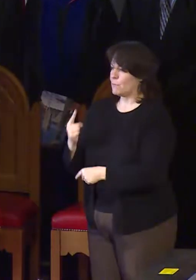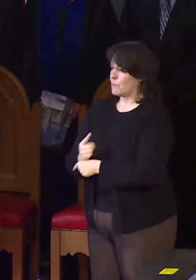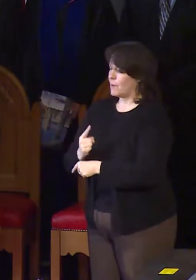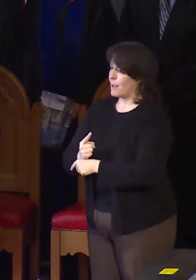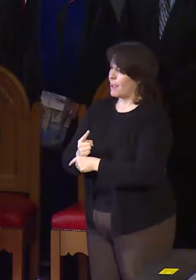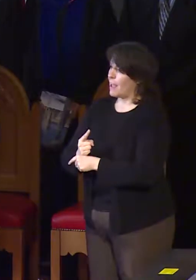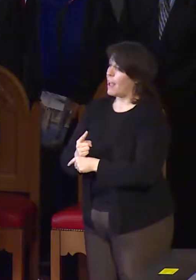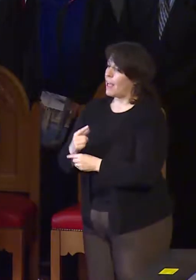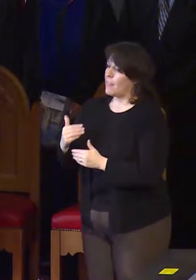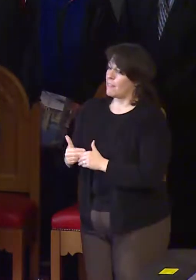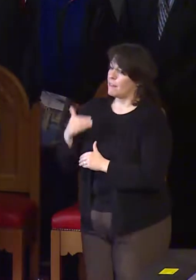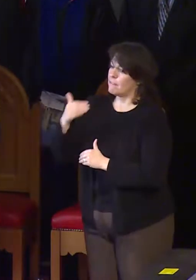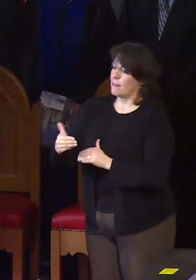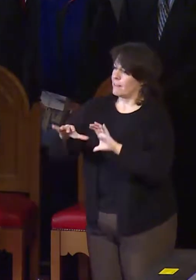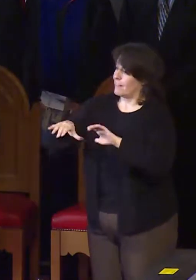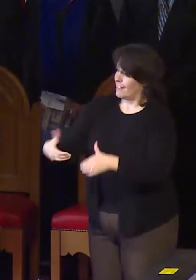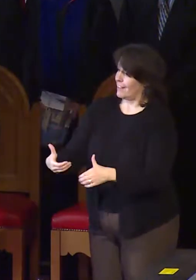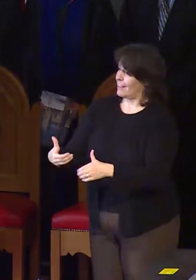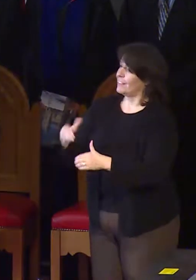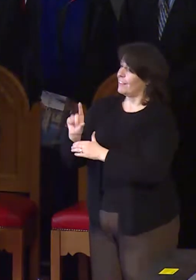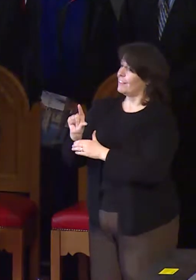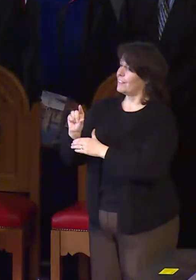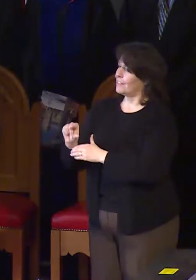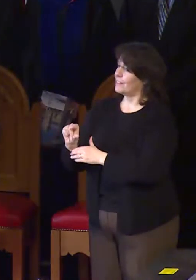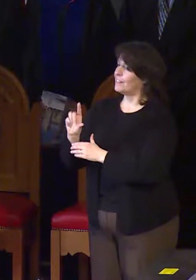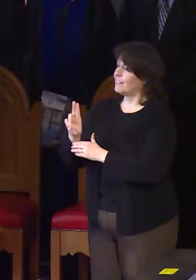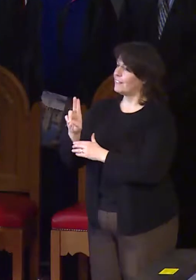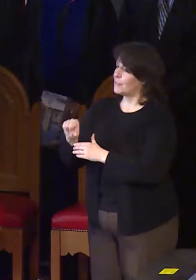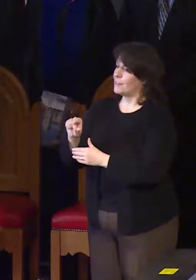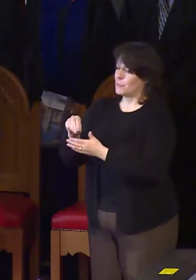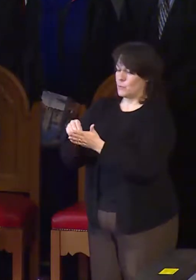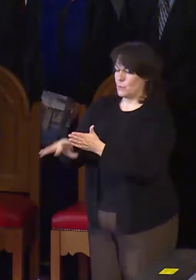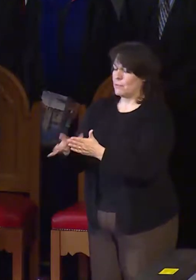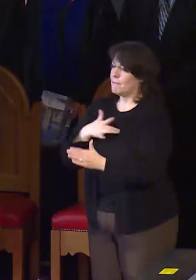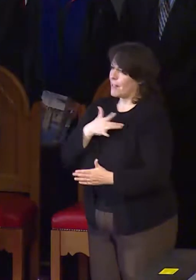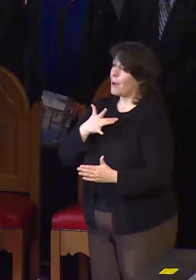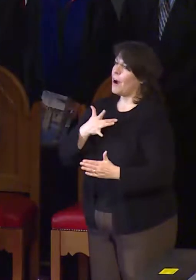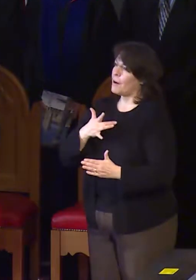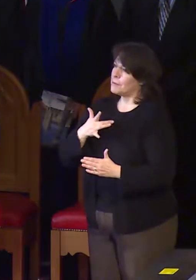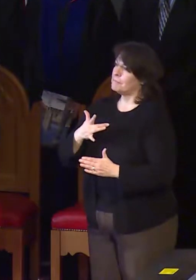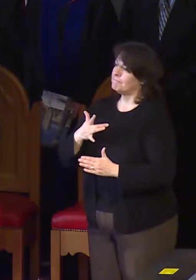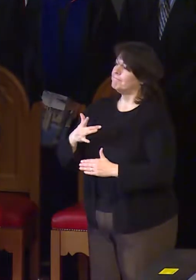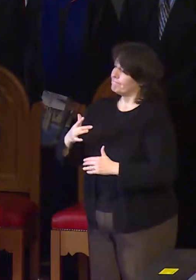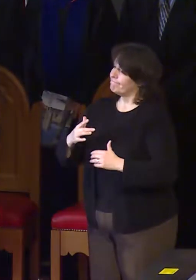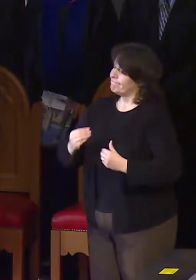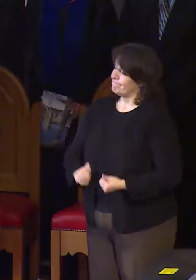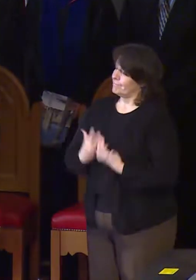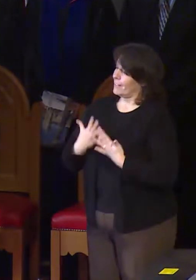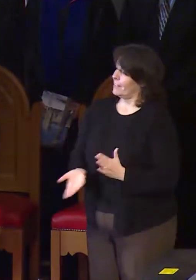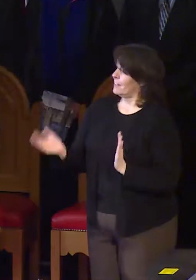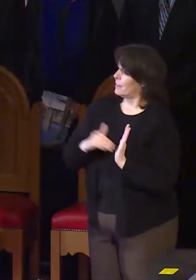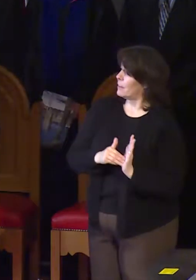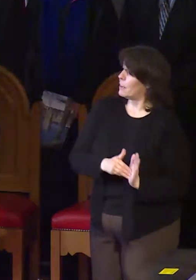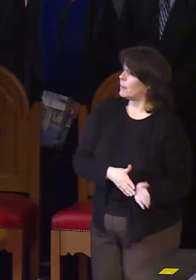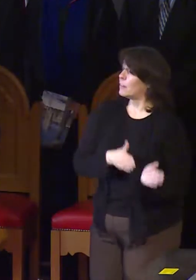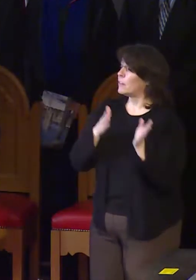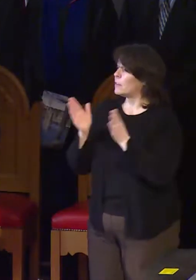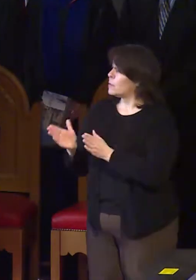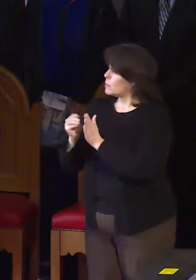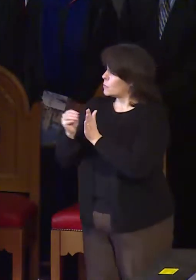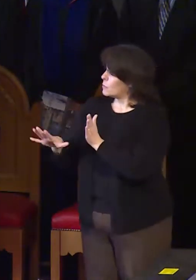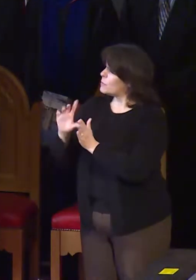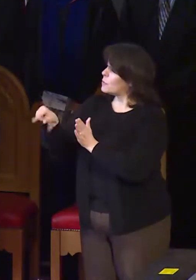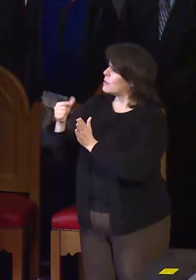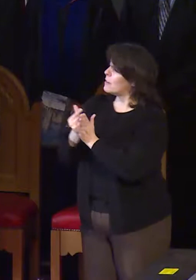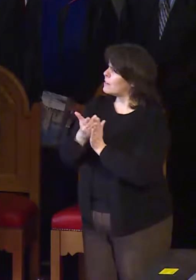the same with the next class of undergrads. And for the students before me who are graduating today,